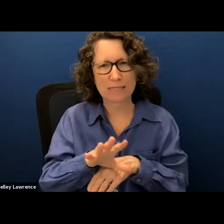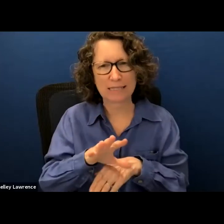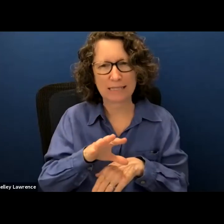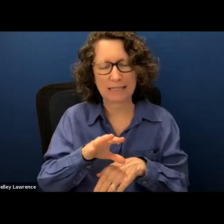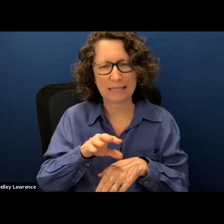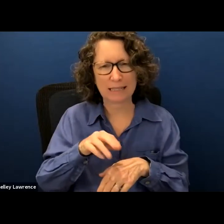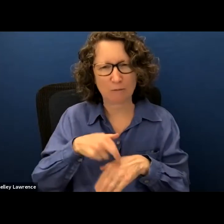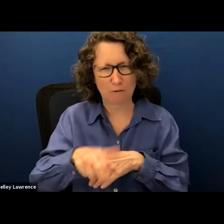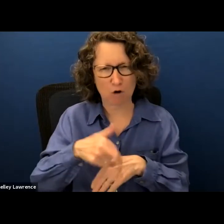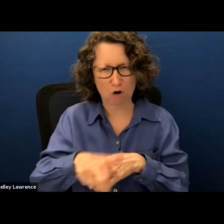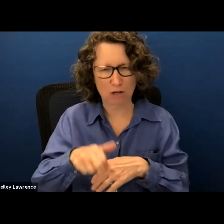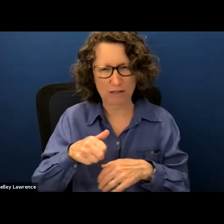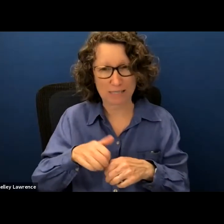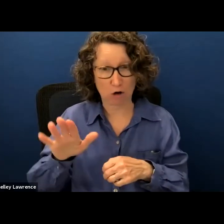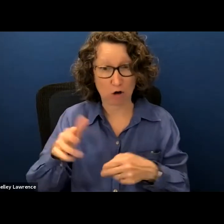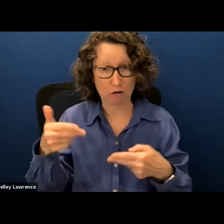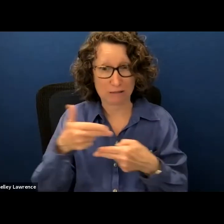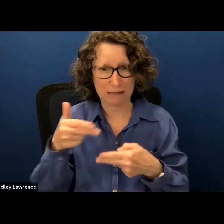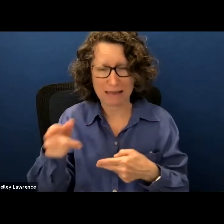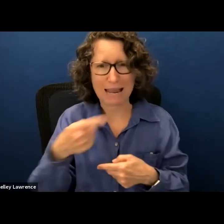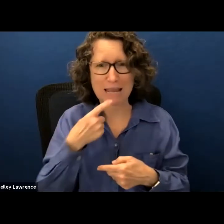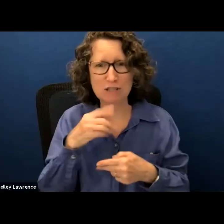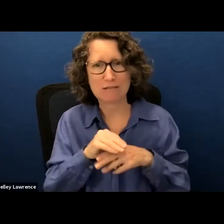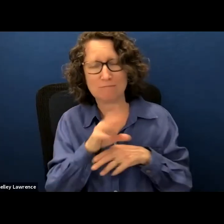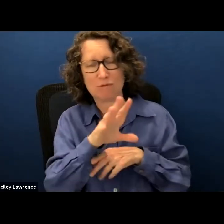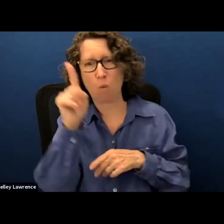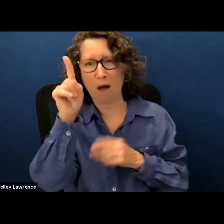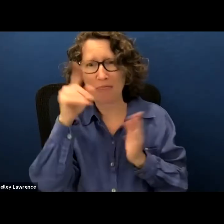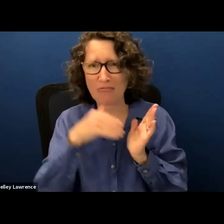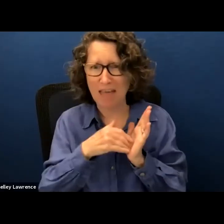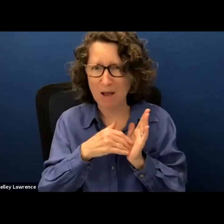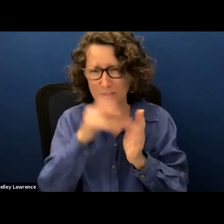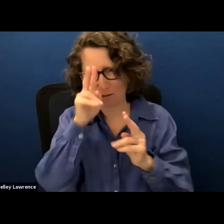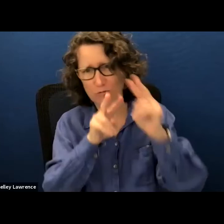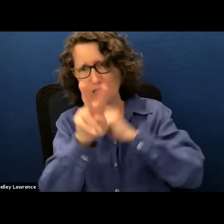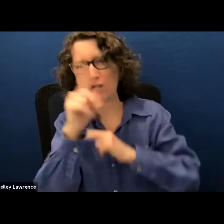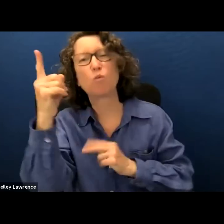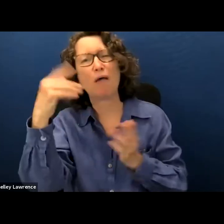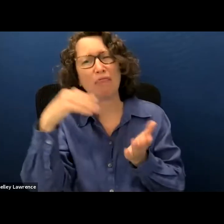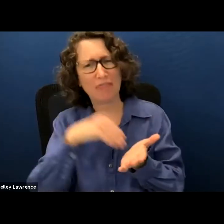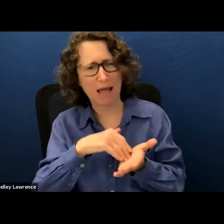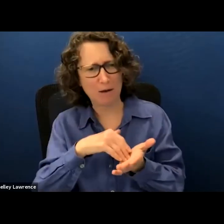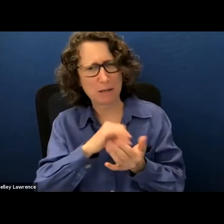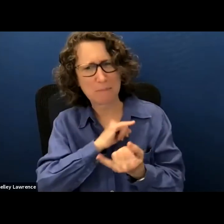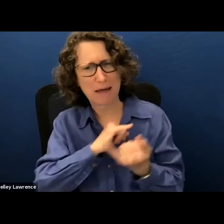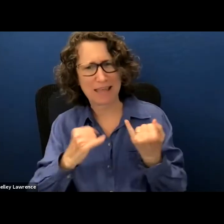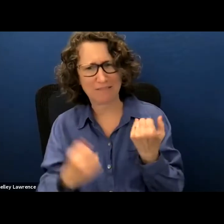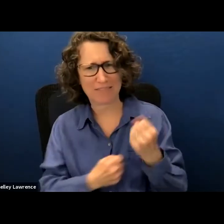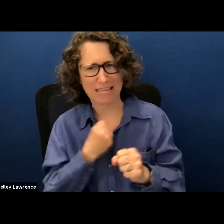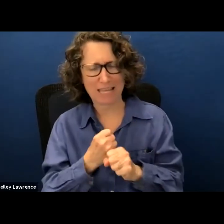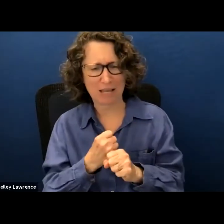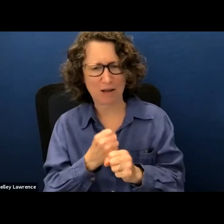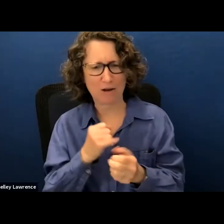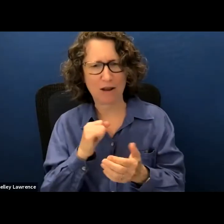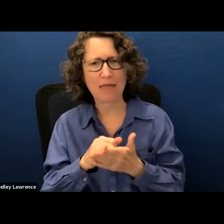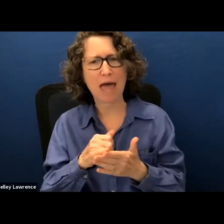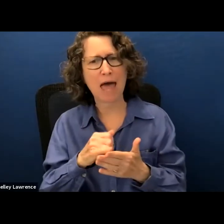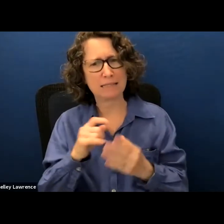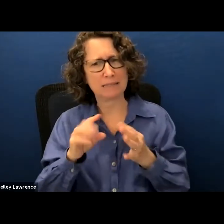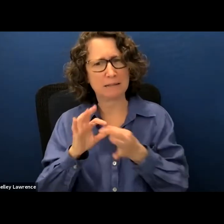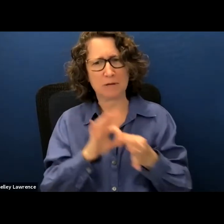alone, according to her slide, and she projects 1,000 referrals by the end of the year, most of which are for